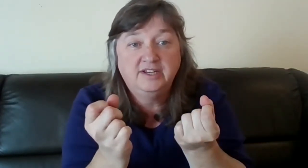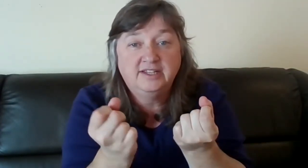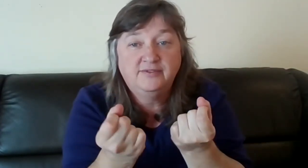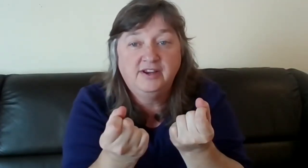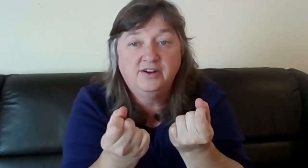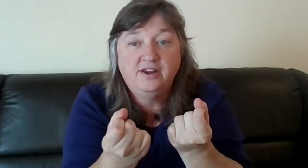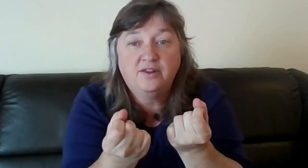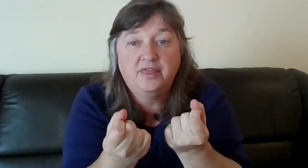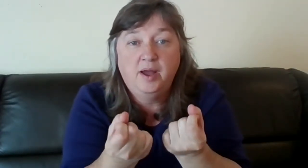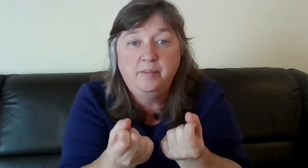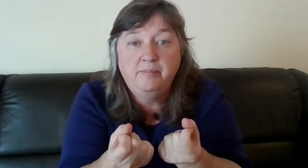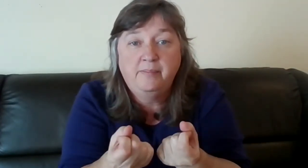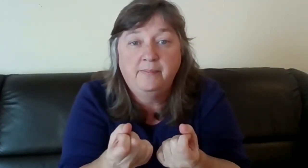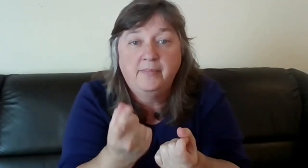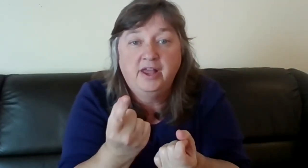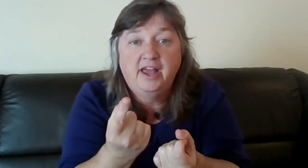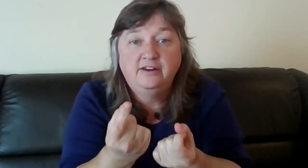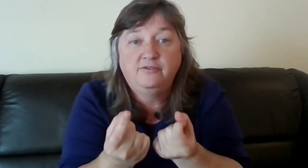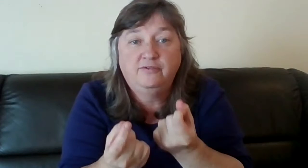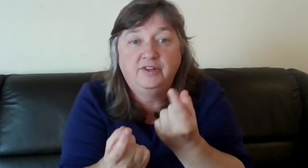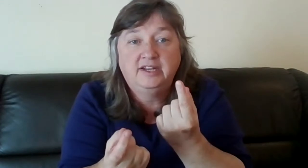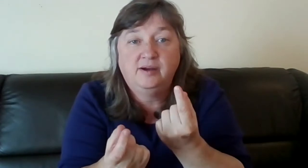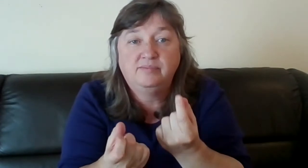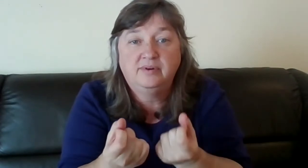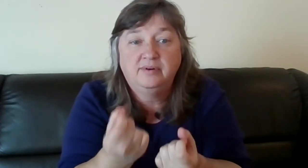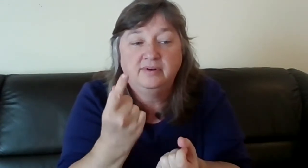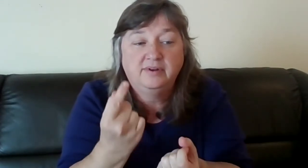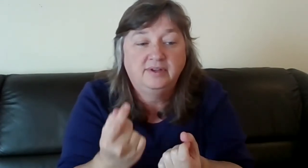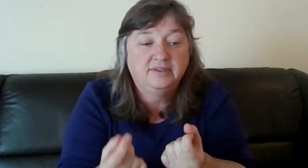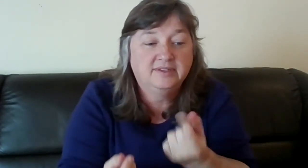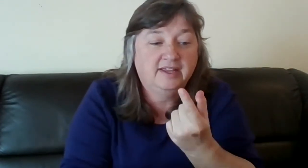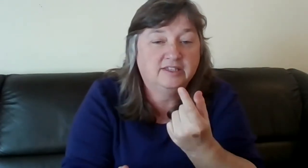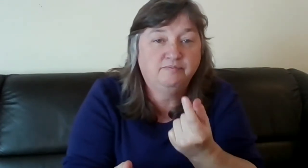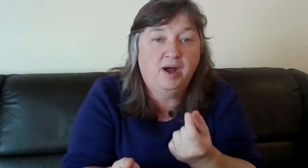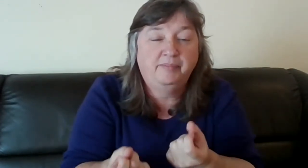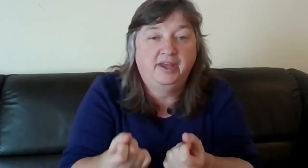index finger, and your thumb and flick it up. It's like it's popping.